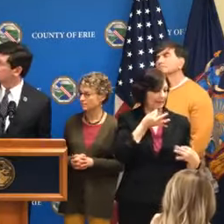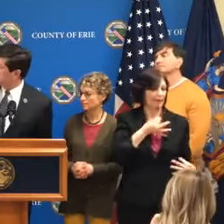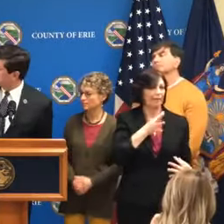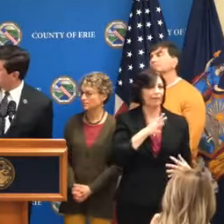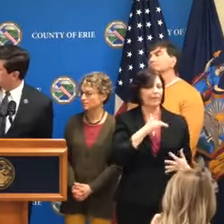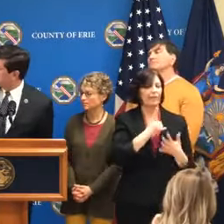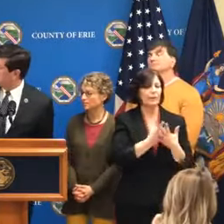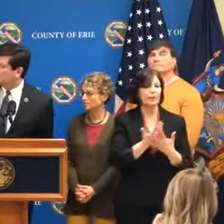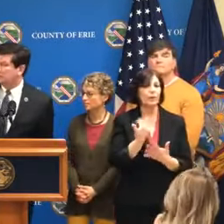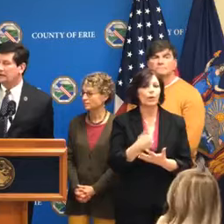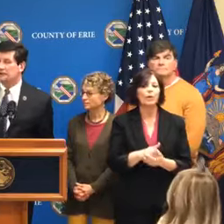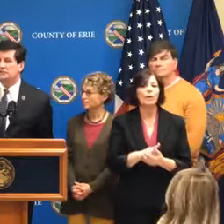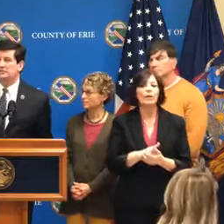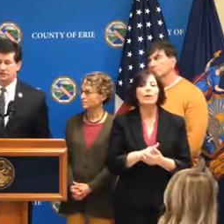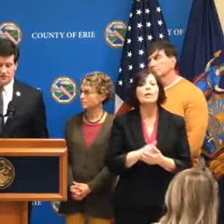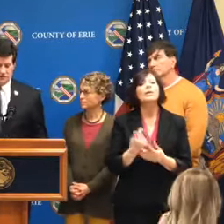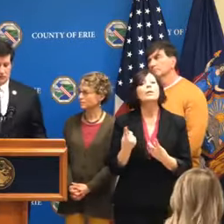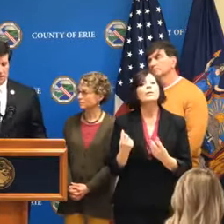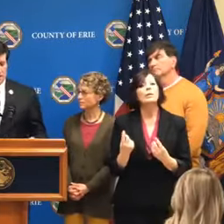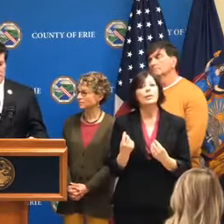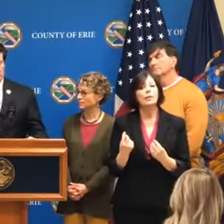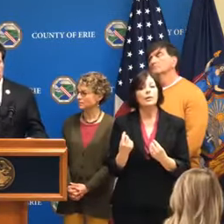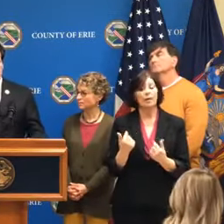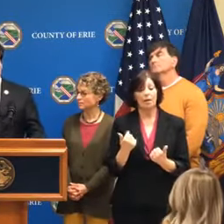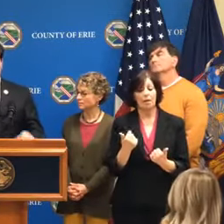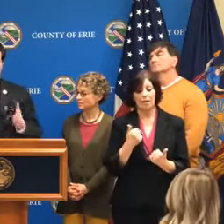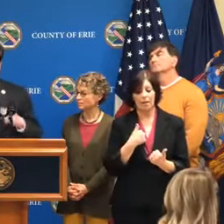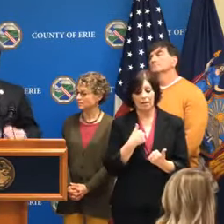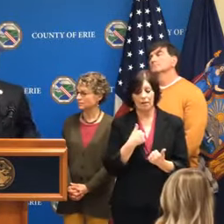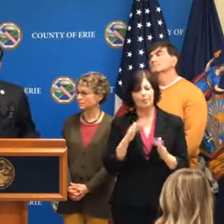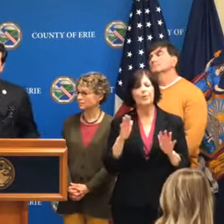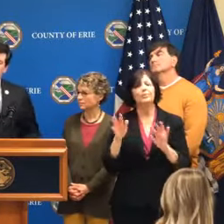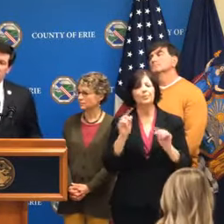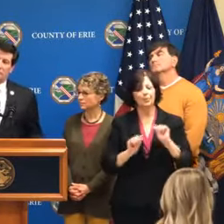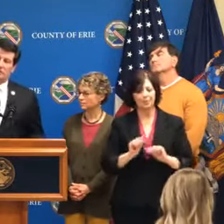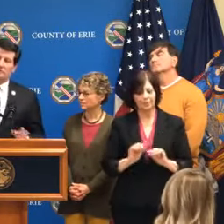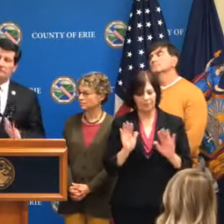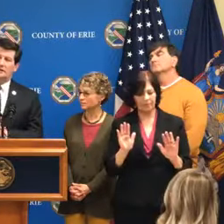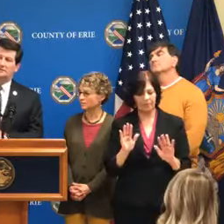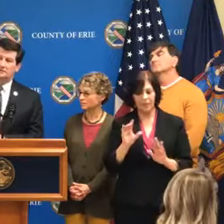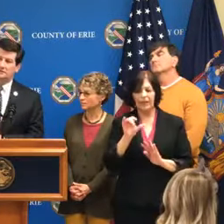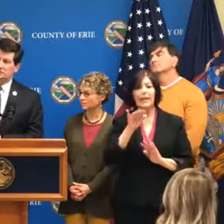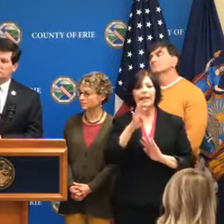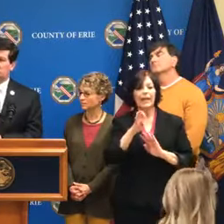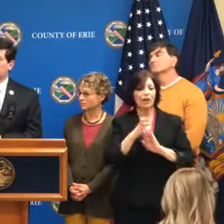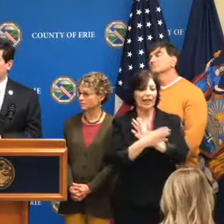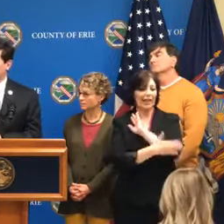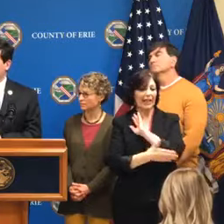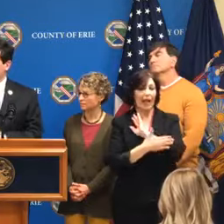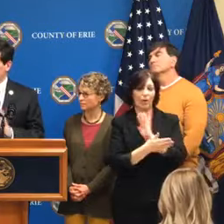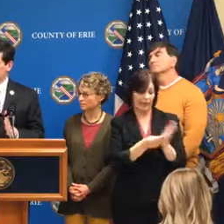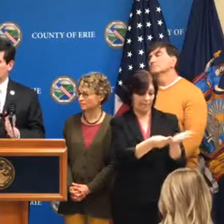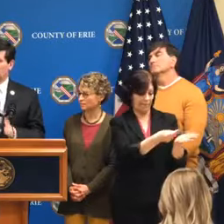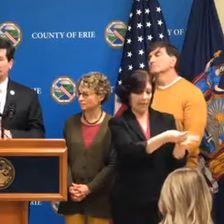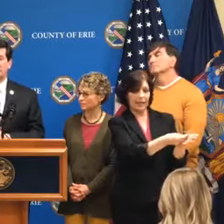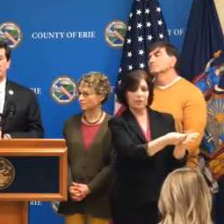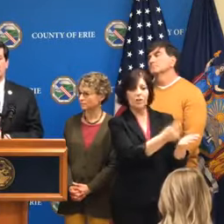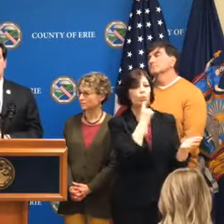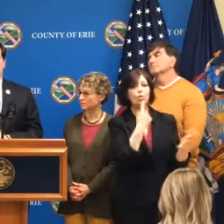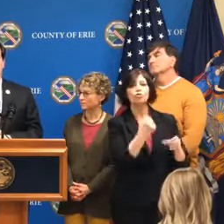45 minutes ago is let me backtrack. Erie County financially is in a strong position, which is a good